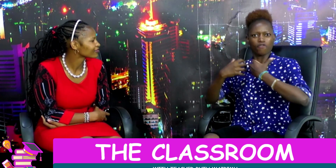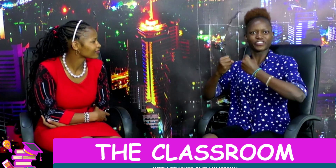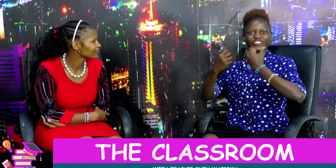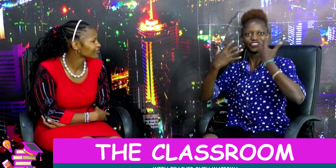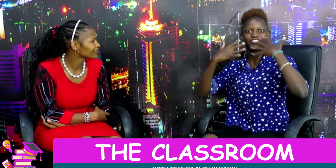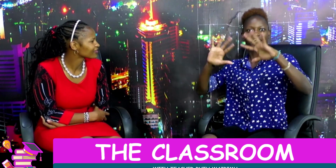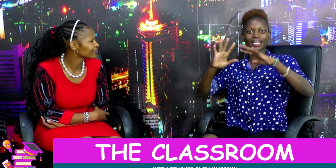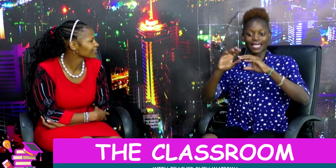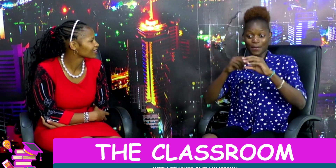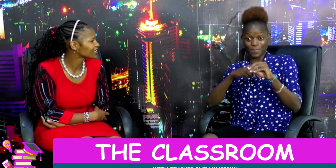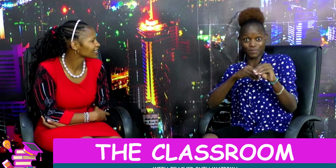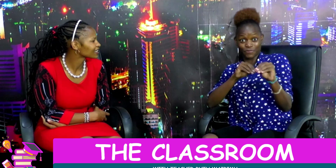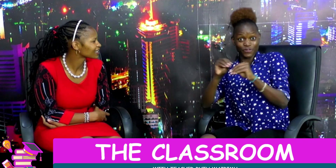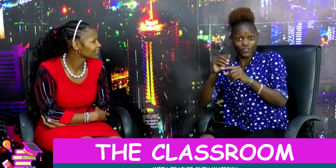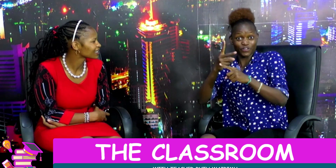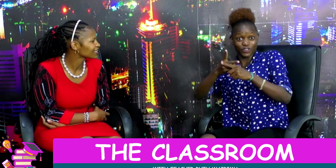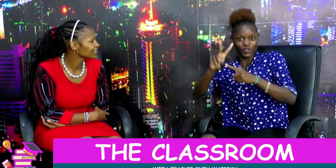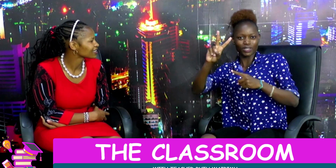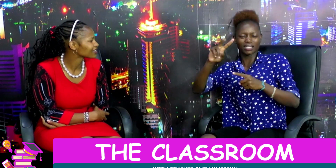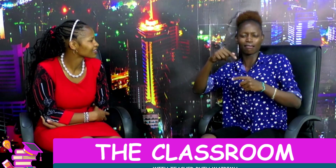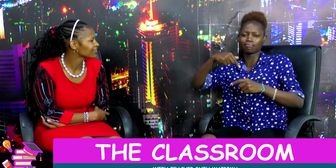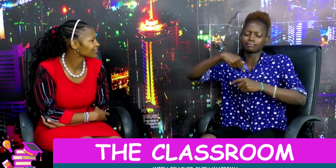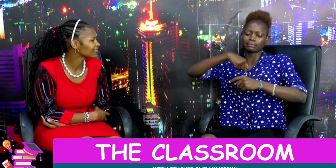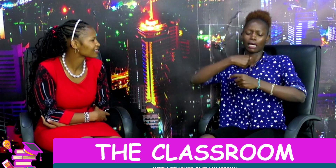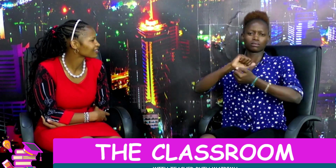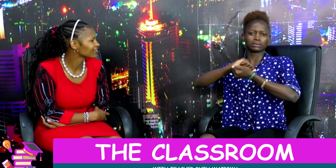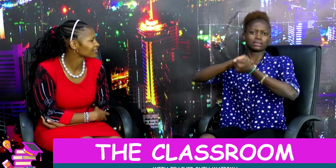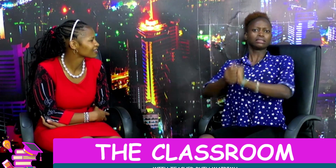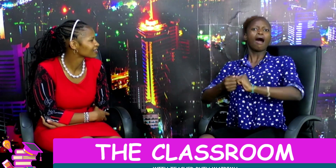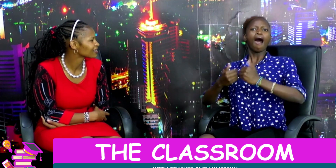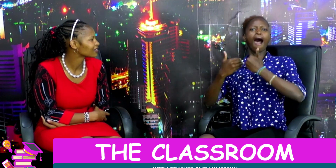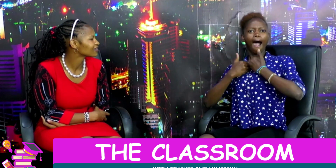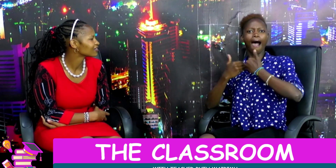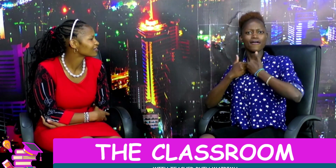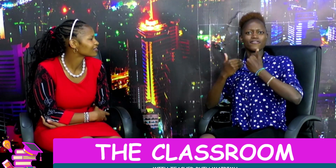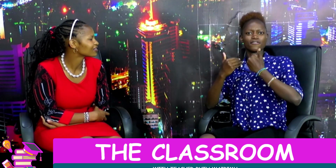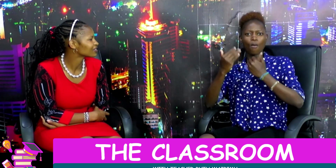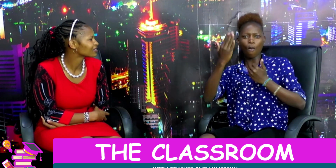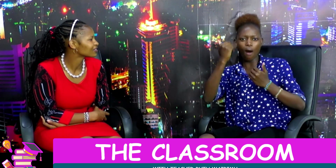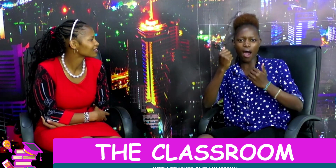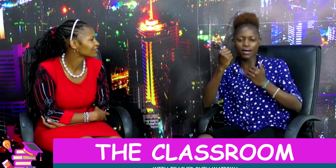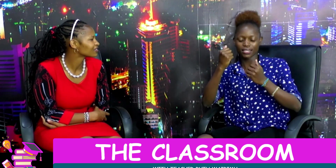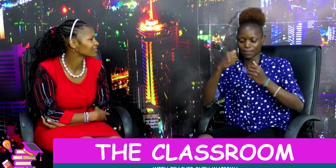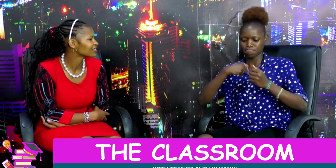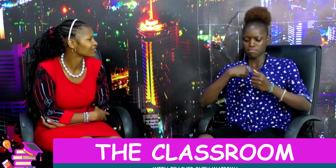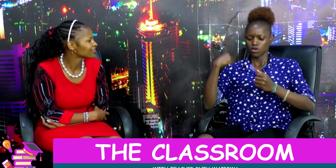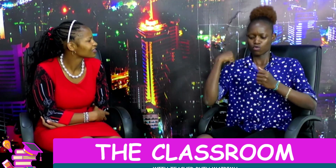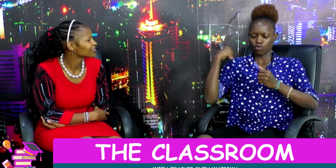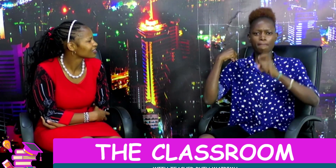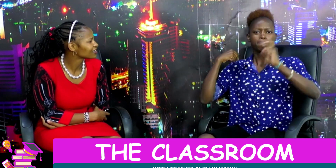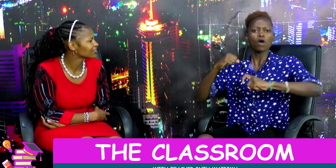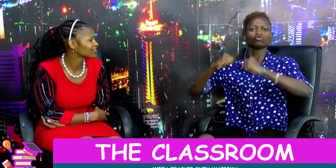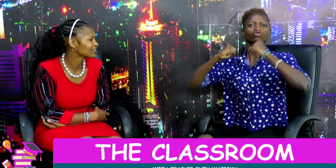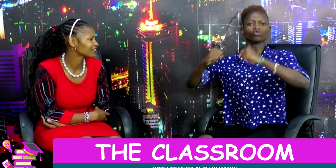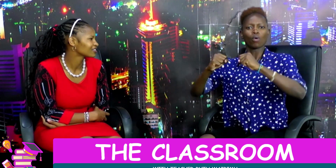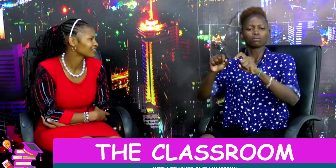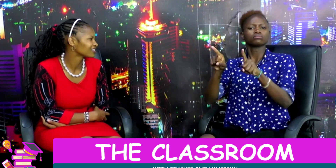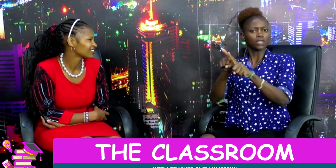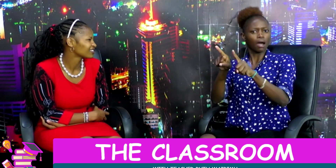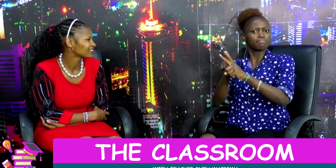me, improve on my self-confidence. And in moving to Form 2, then I could notice